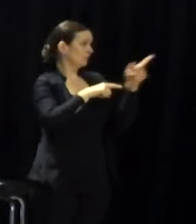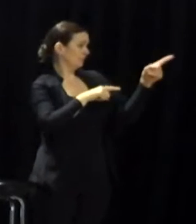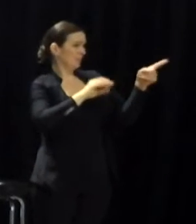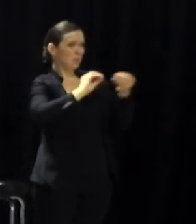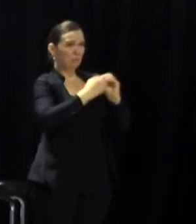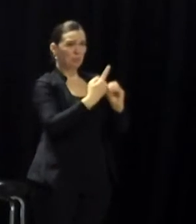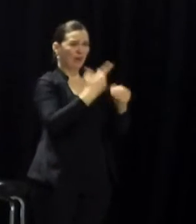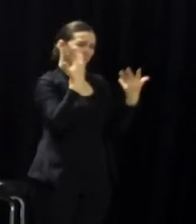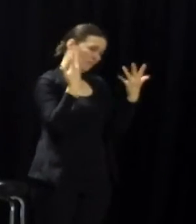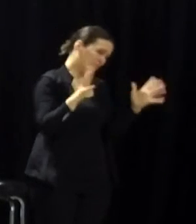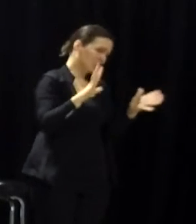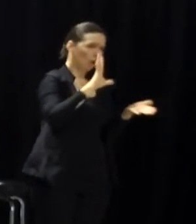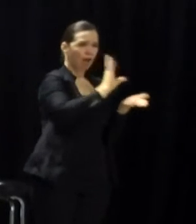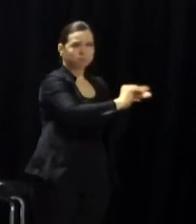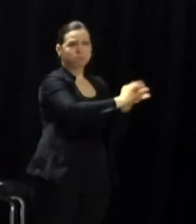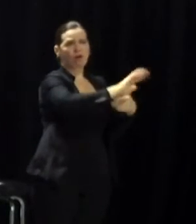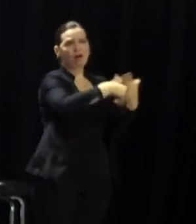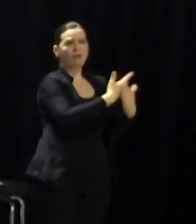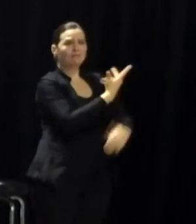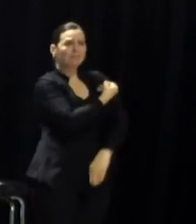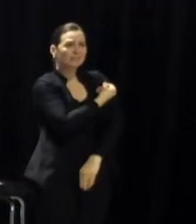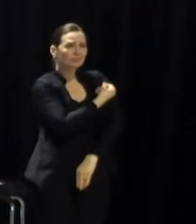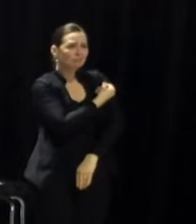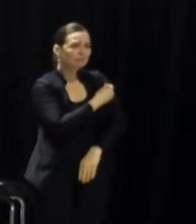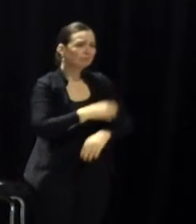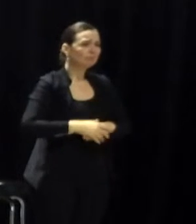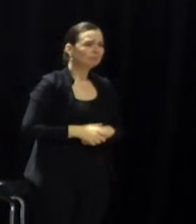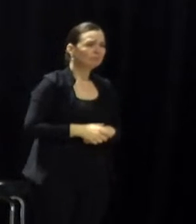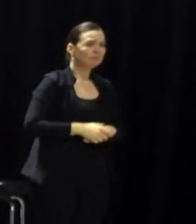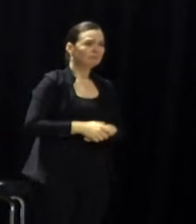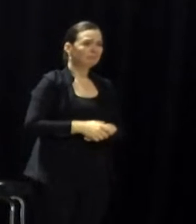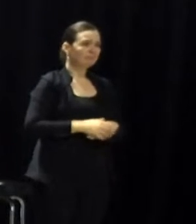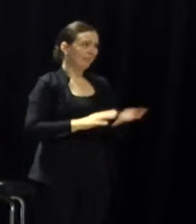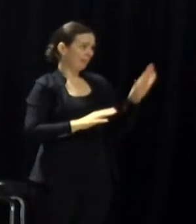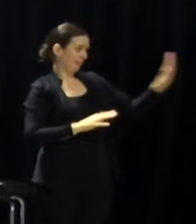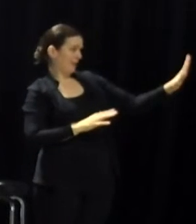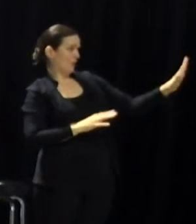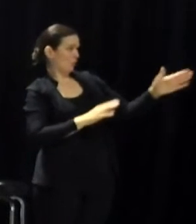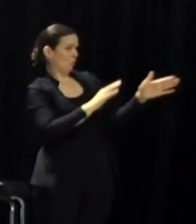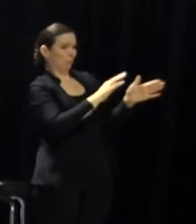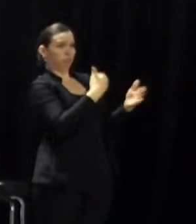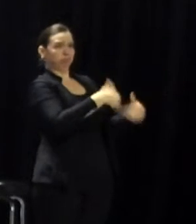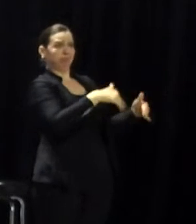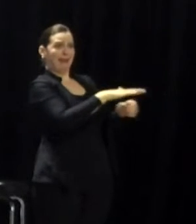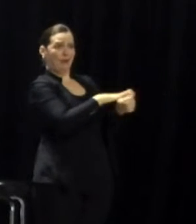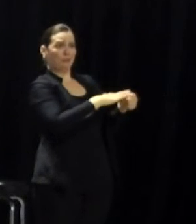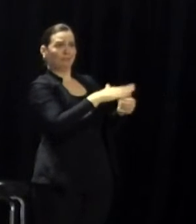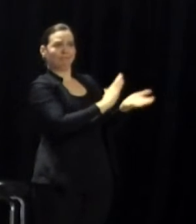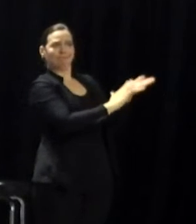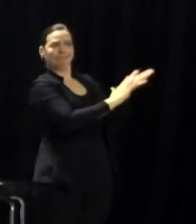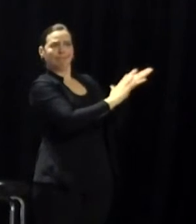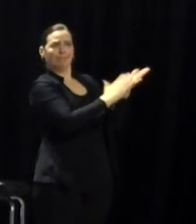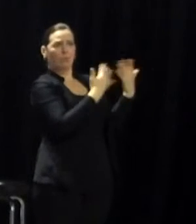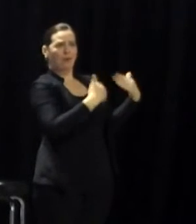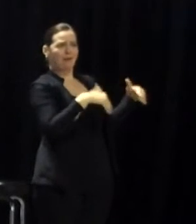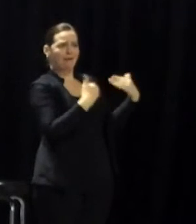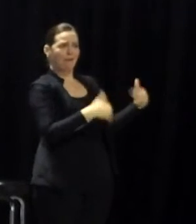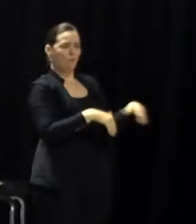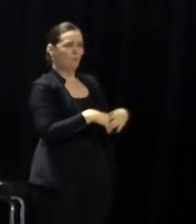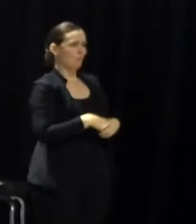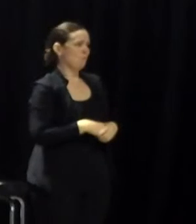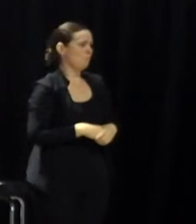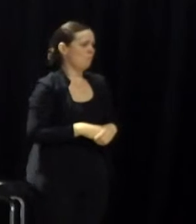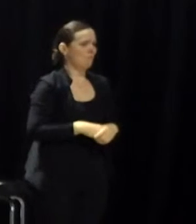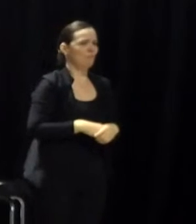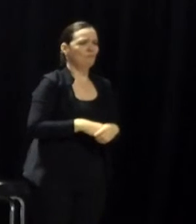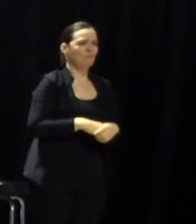doses in the state. So great job for Oswego Health there. What we're saying is, and this is